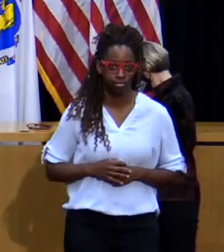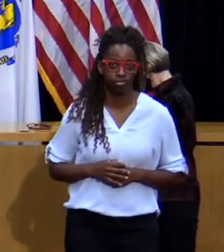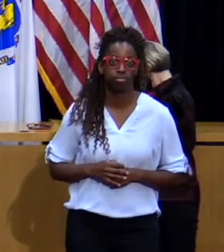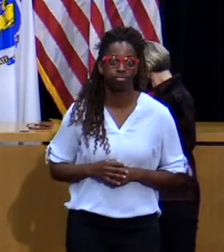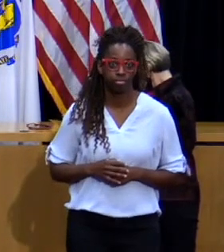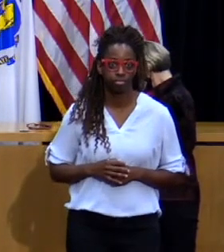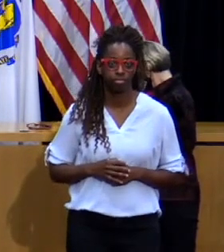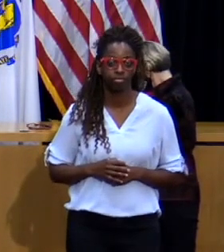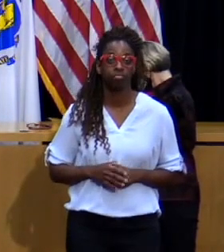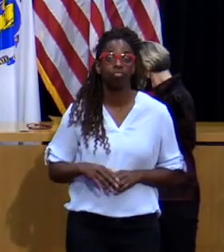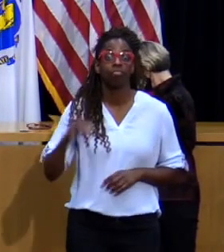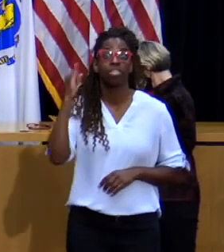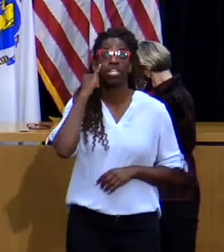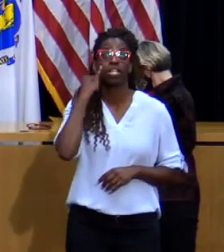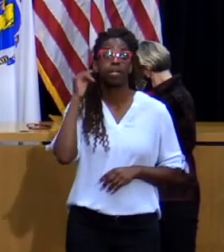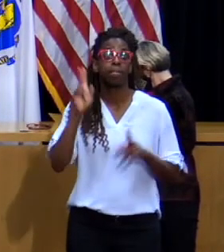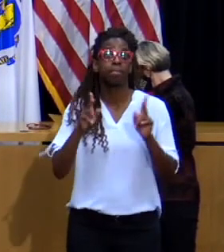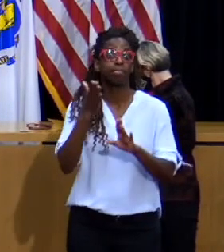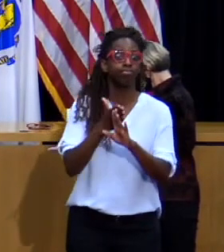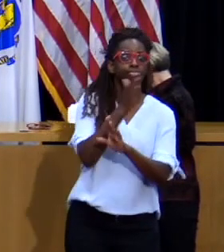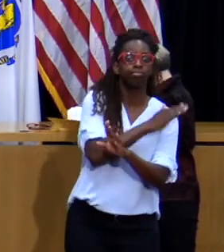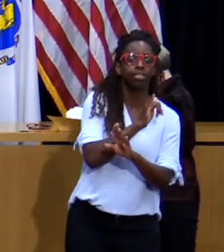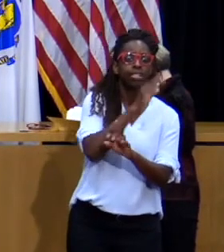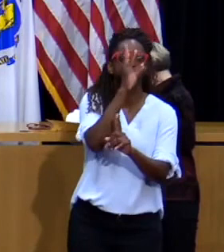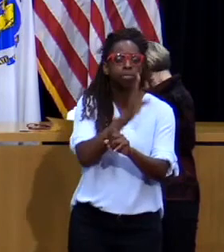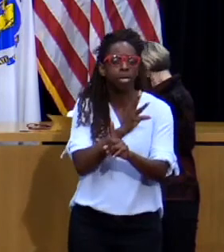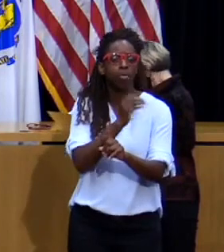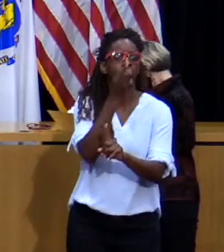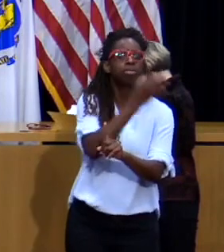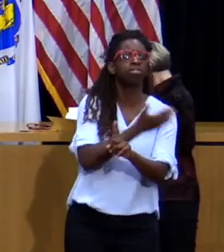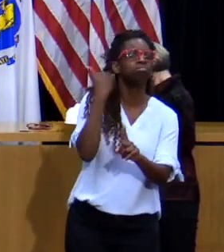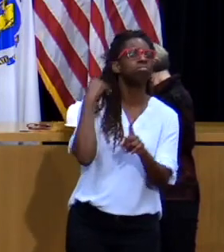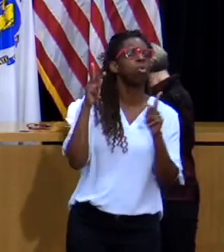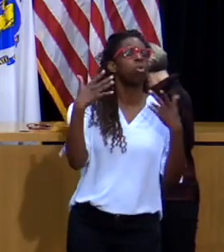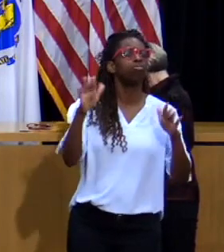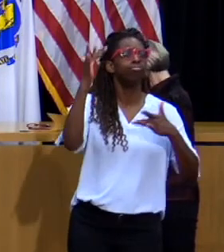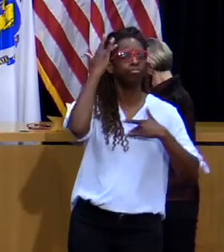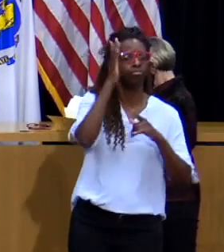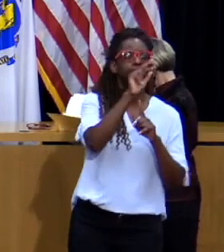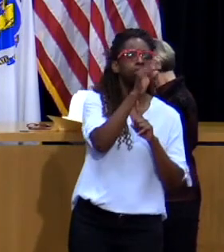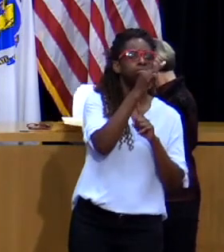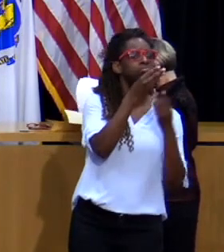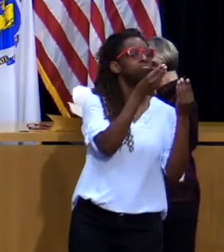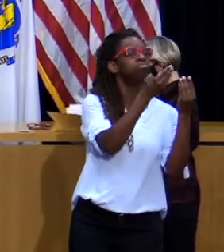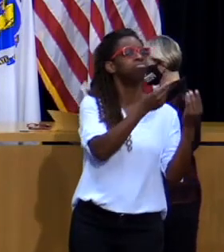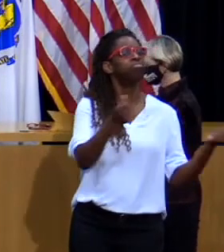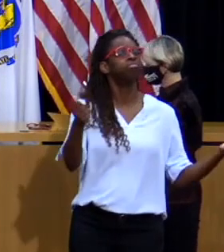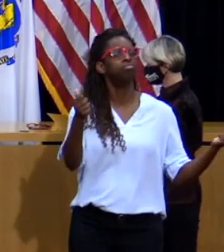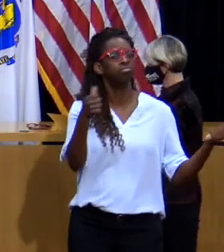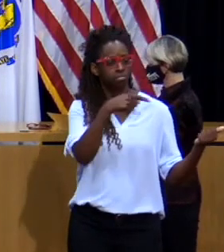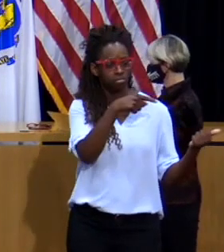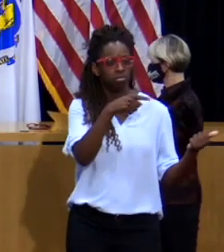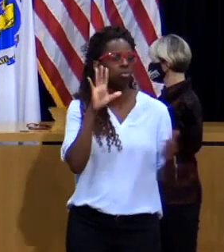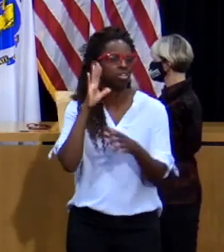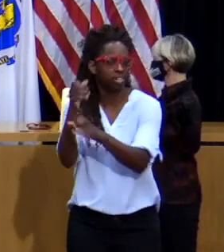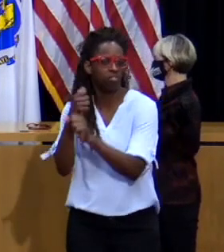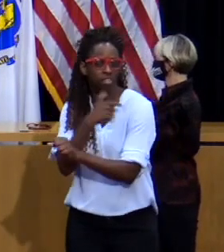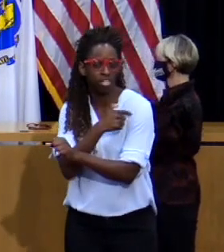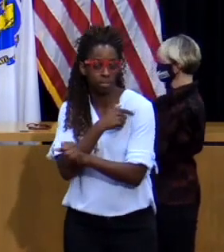documented COVID longer than 3 months ago, still be vaccinated. The data suggests that it's still protective even if people have had diagnosed COVID